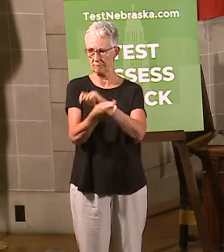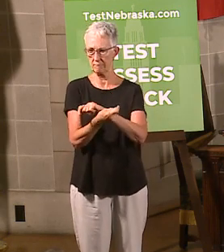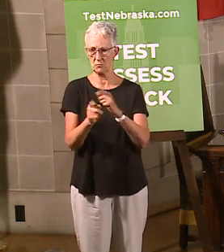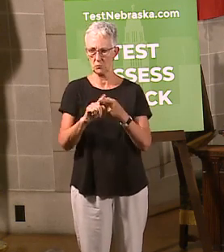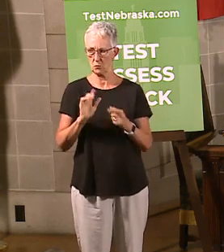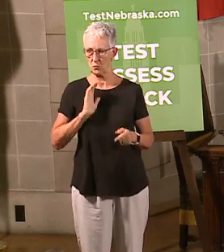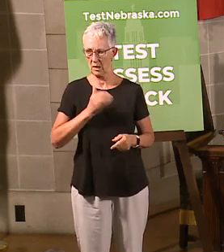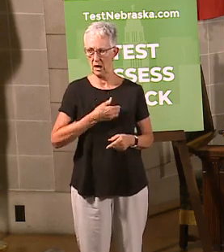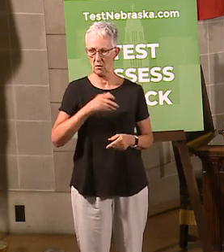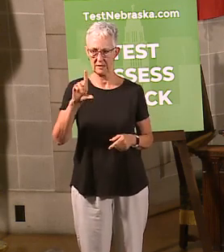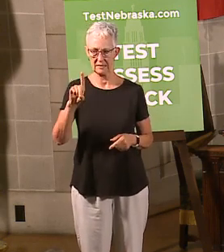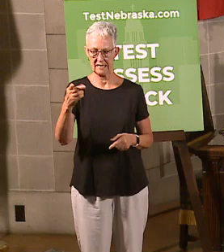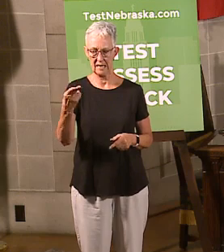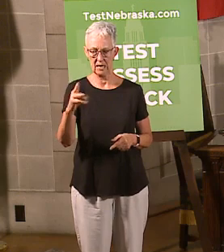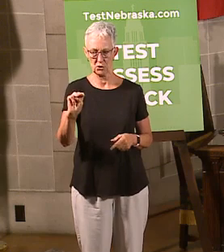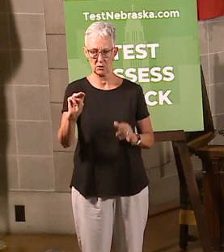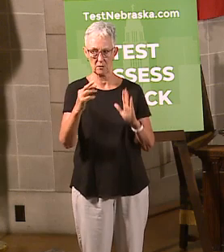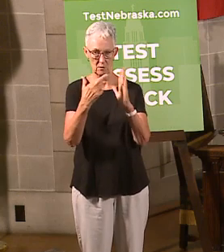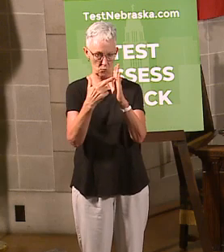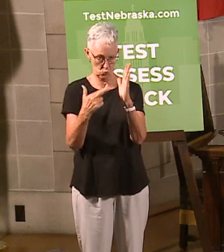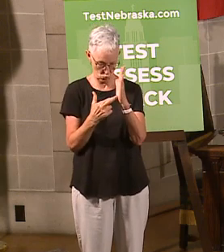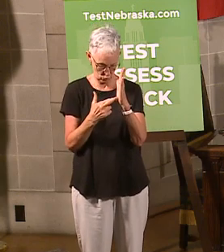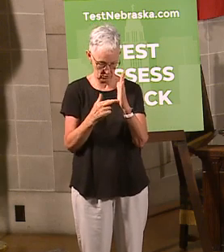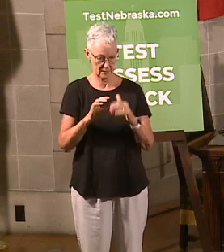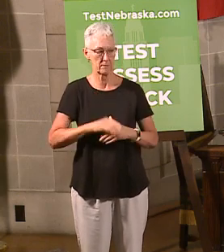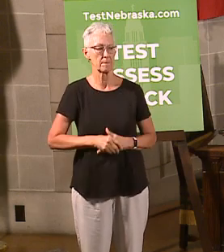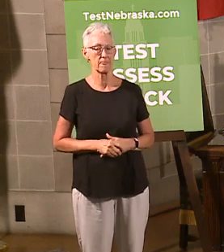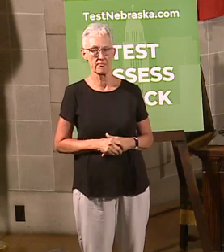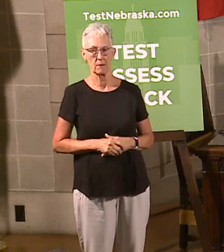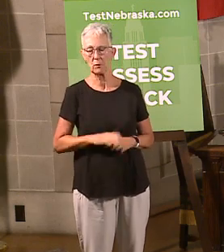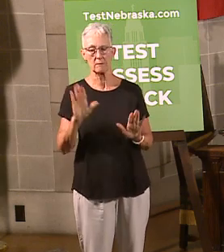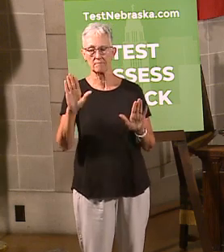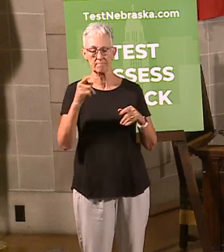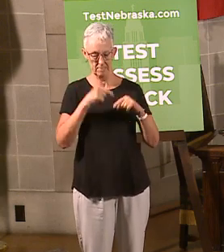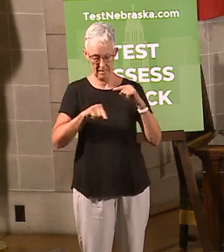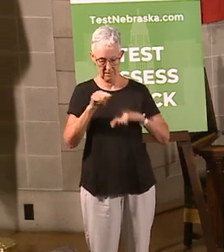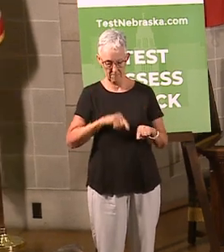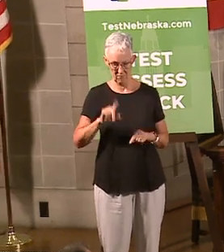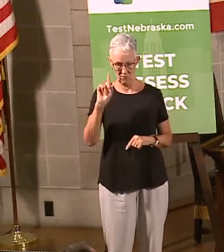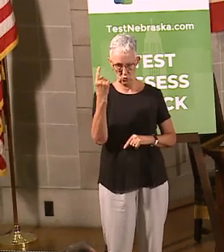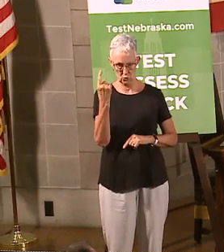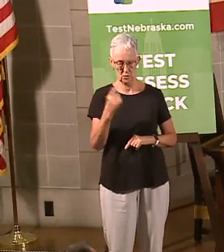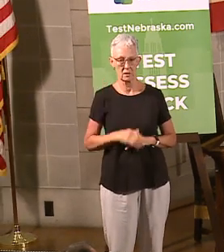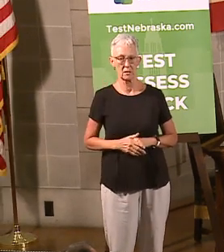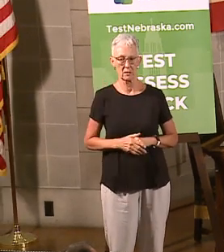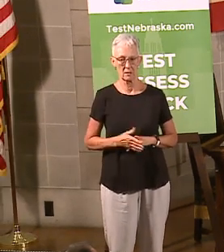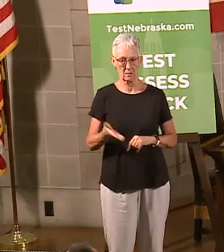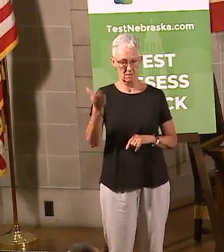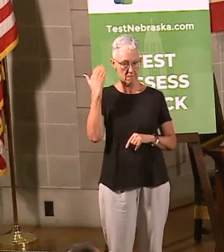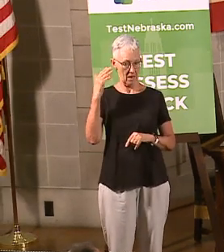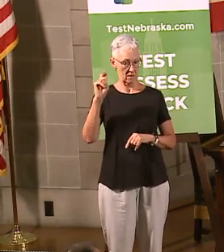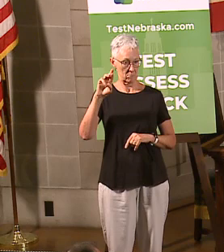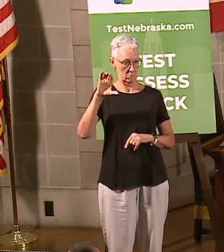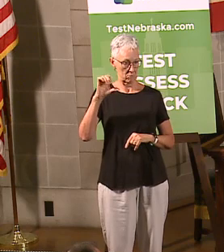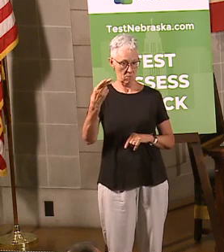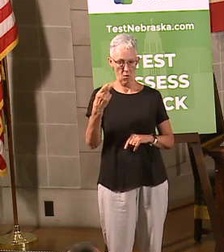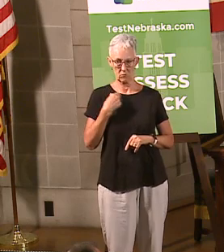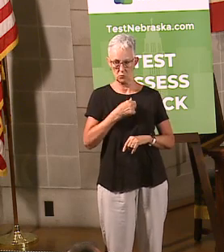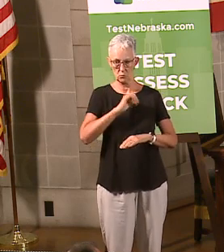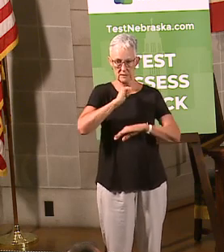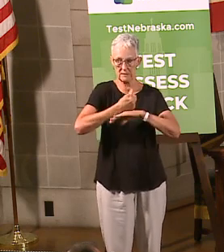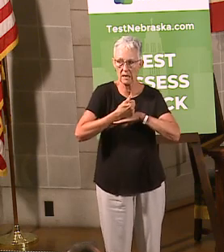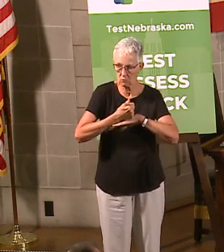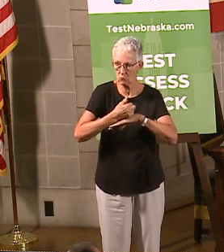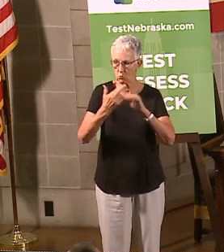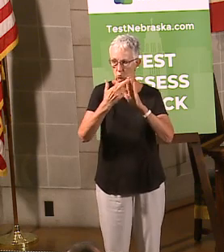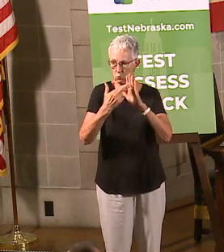measures. We are announcing today, well, let me take a step back. We put in these restrictions back in March to be able to slow the spread of